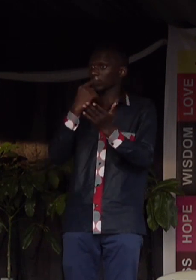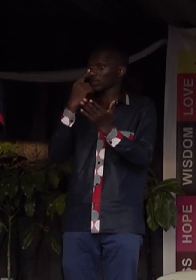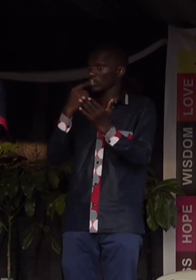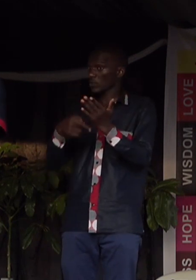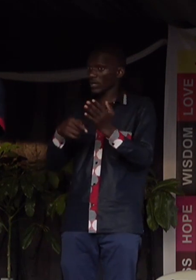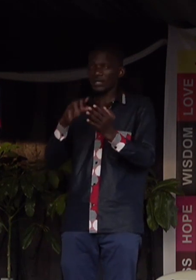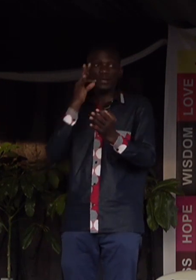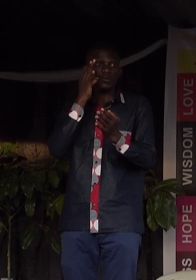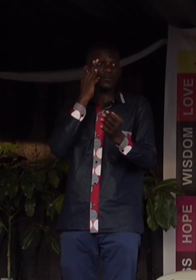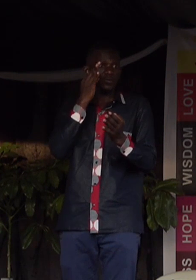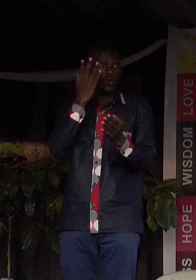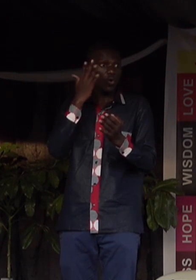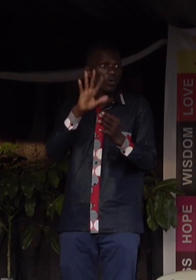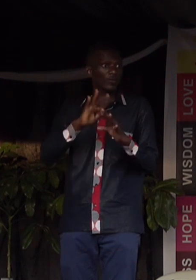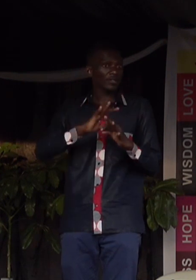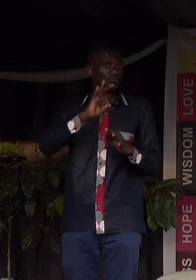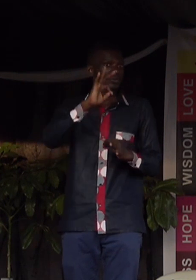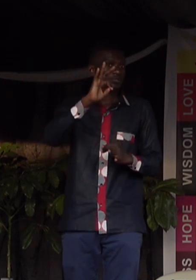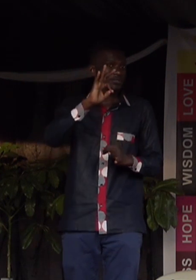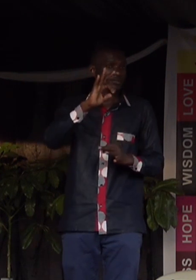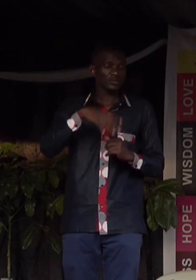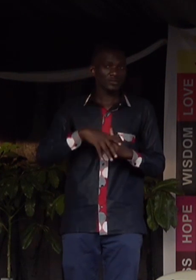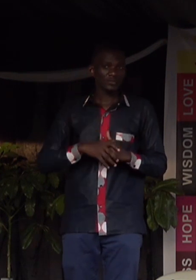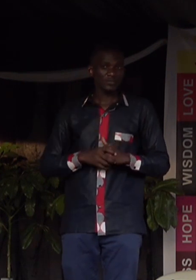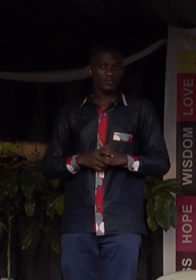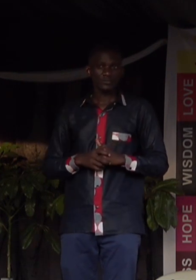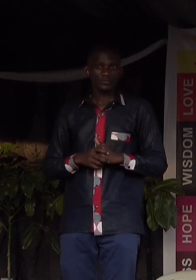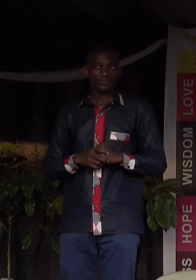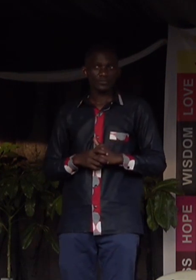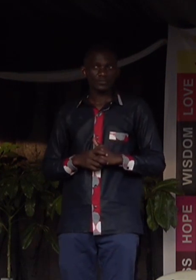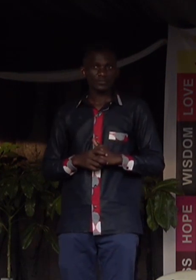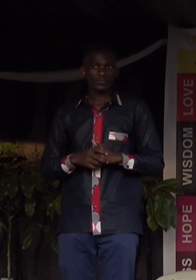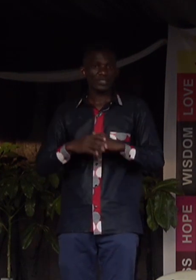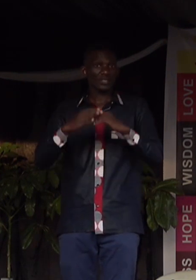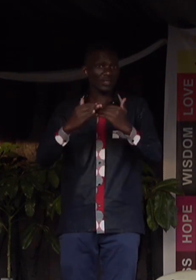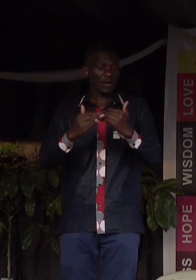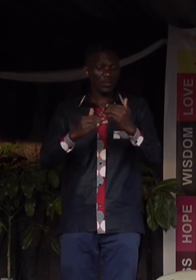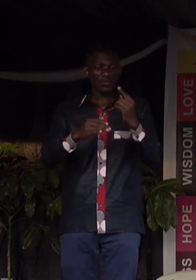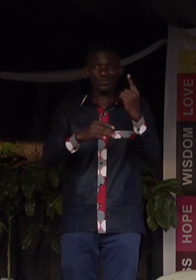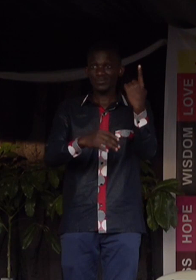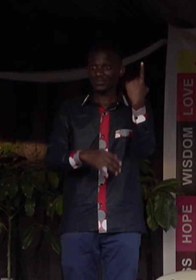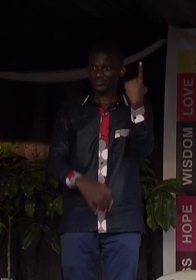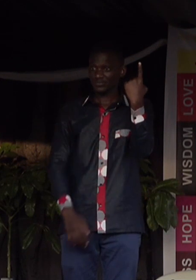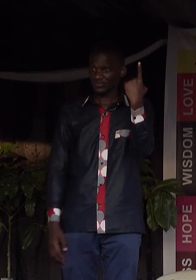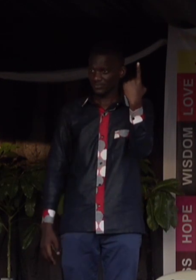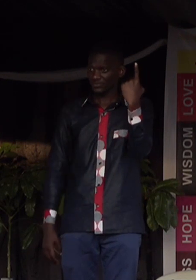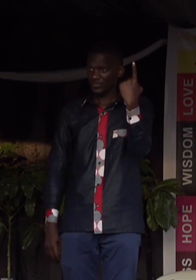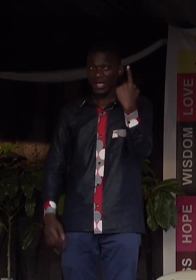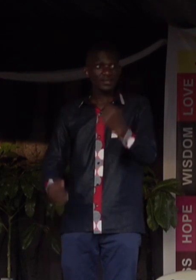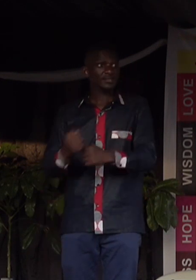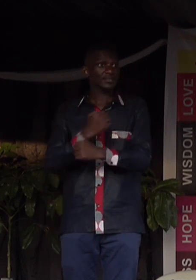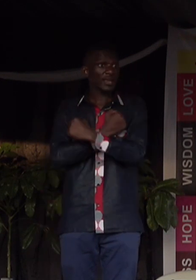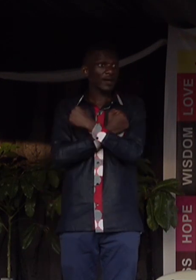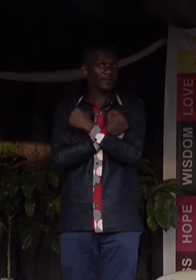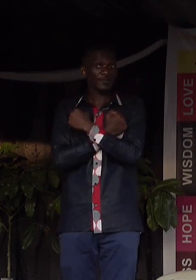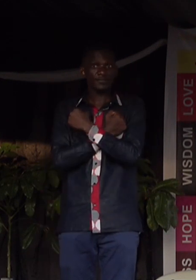Spirit. Eyoluzungwe gambe ekibala eky'omwoyo. Number one. Ekisooka. It is love.